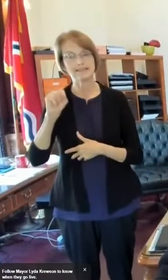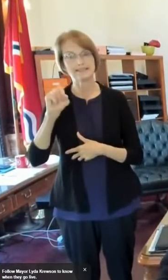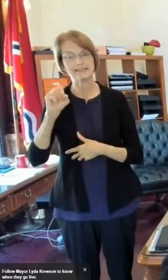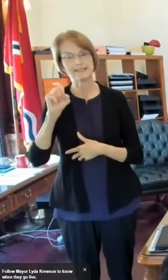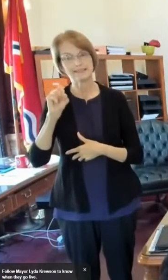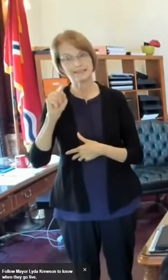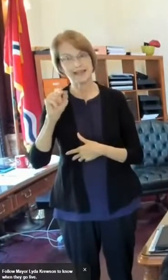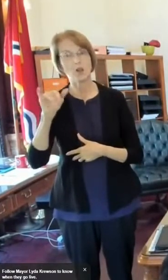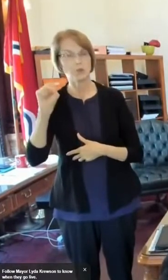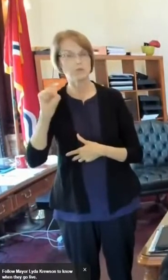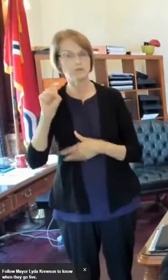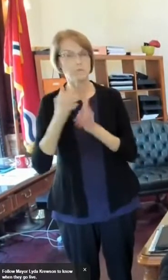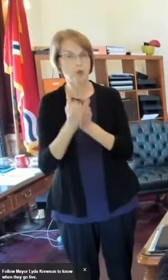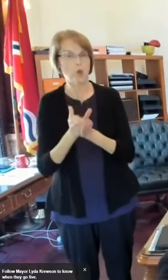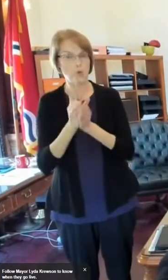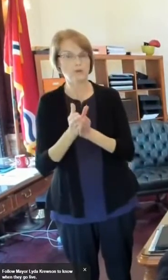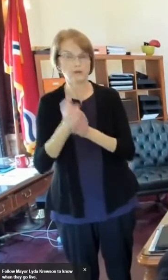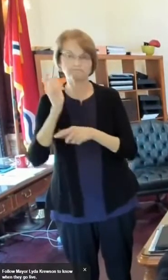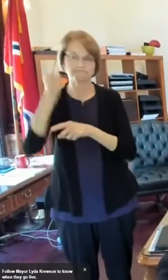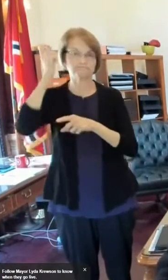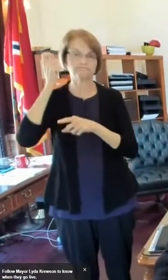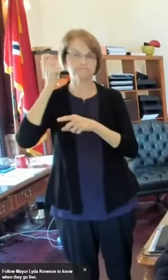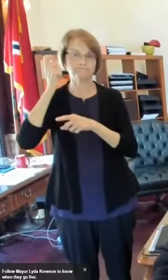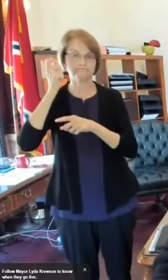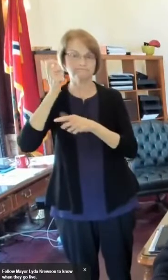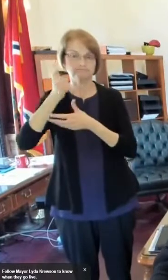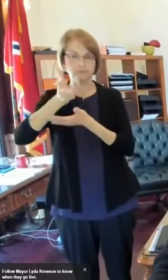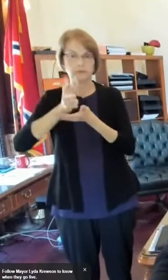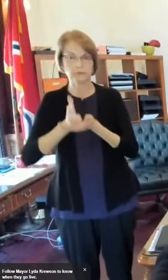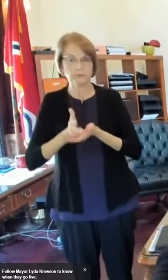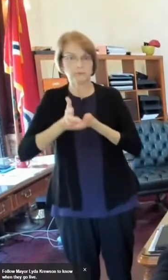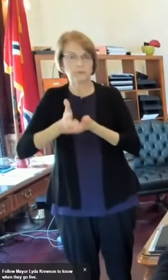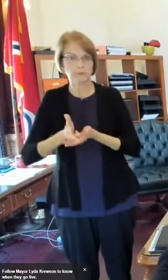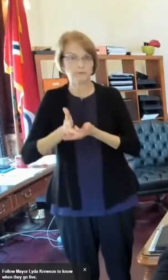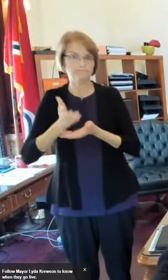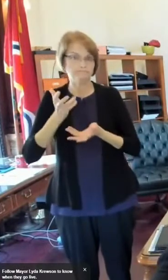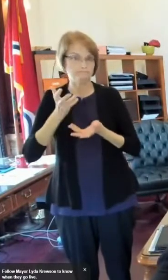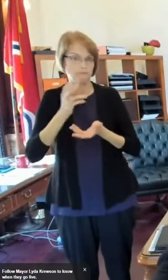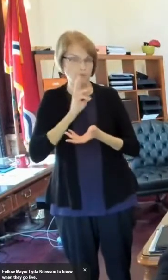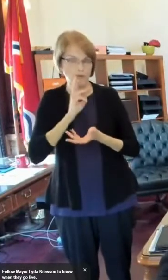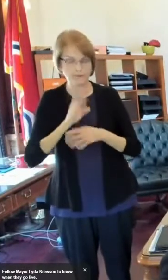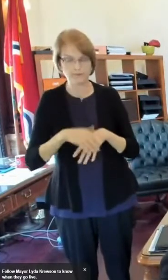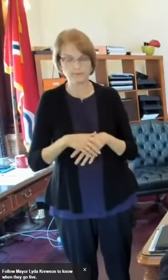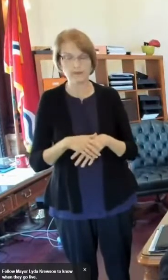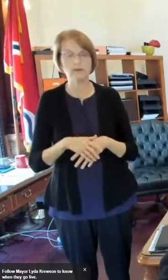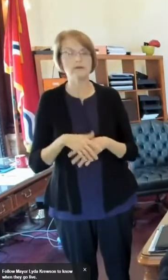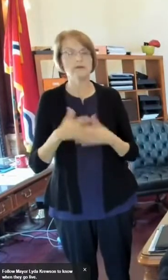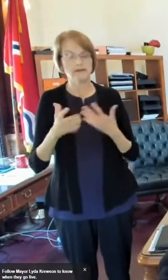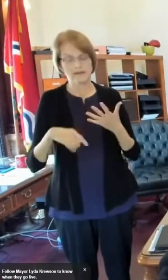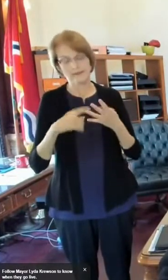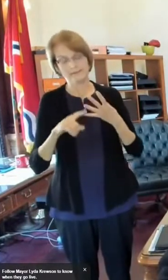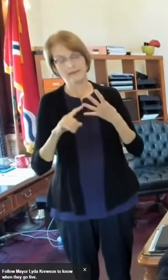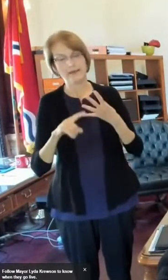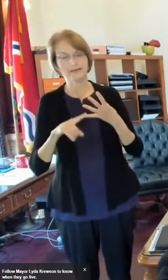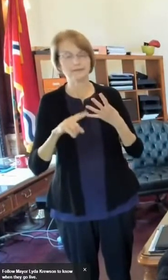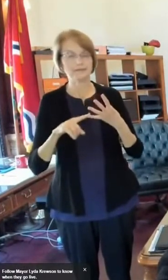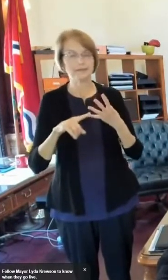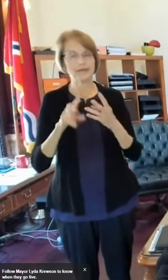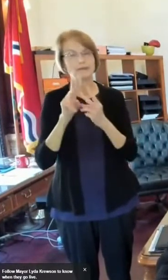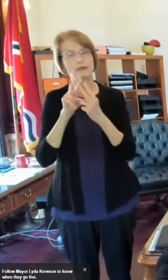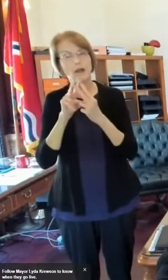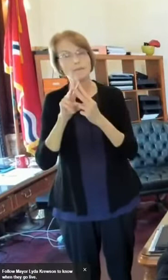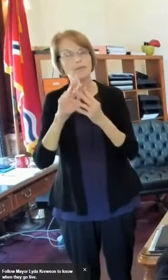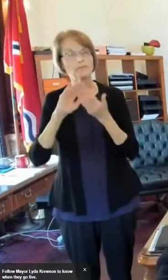So I'll talk a minute about that. And then I'm going to mention that there's a couple of city job opportunities if